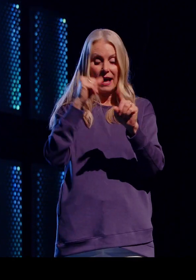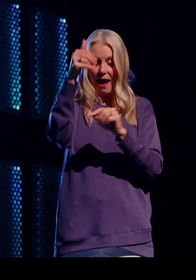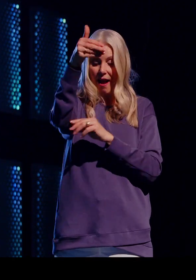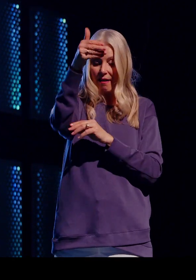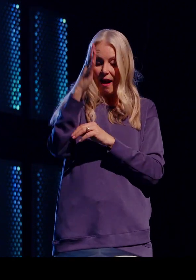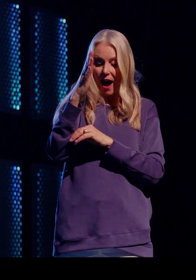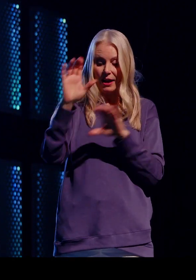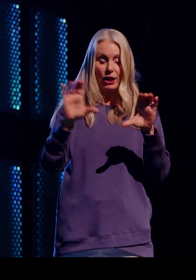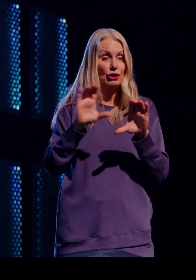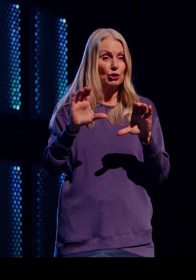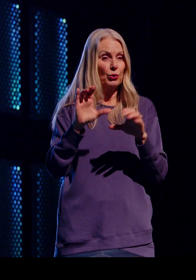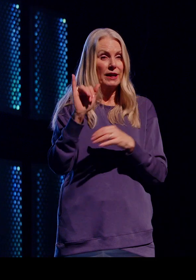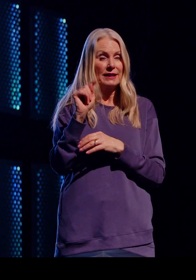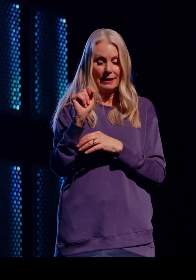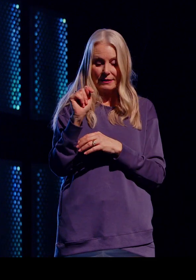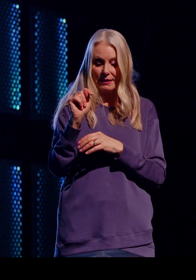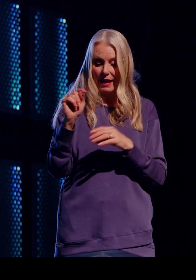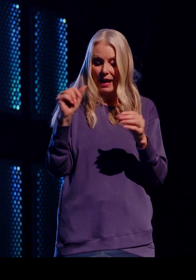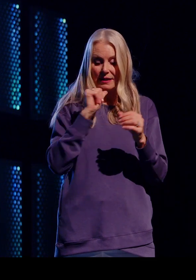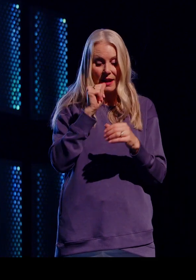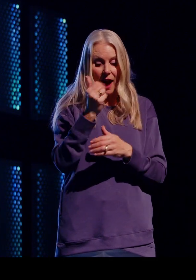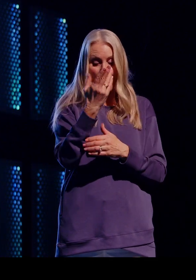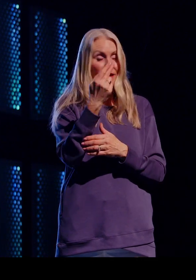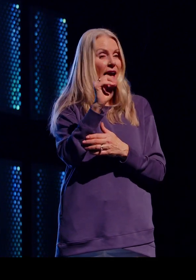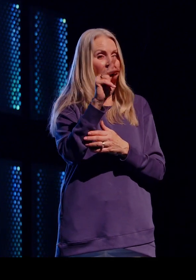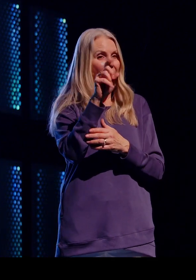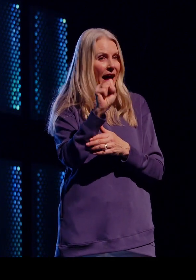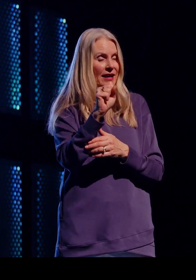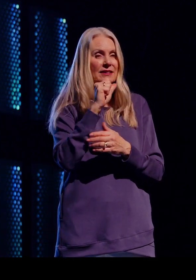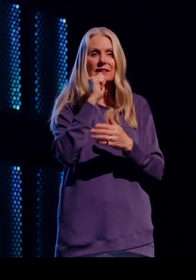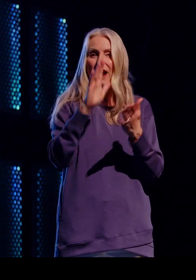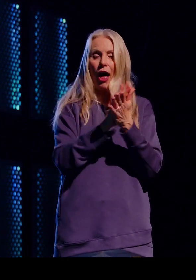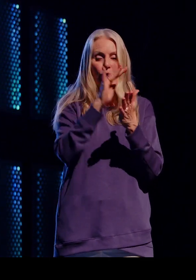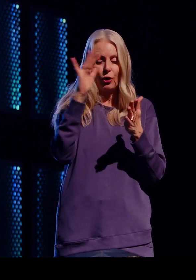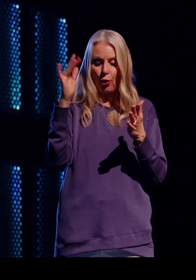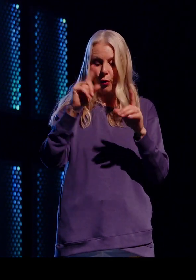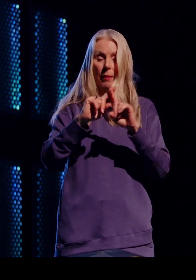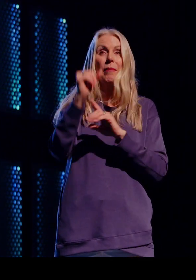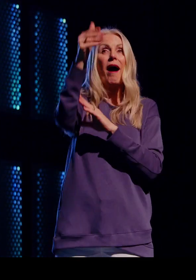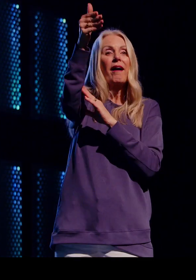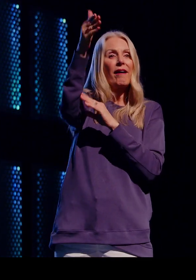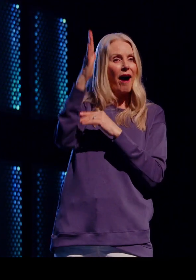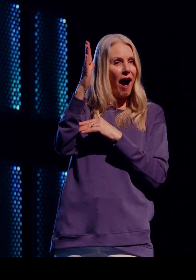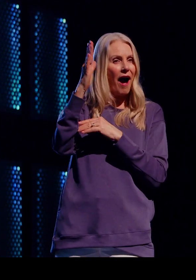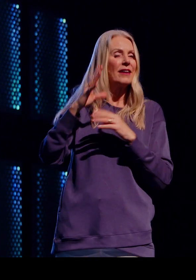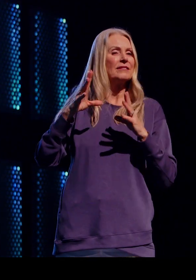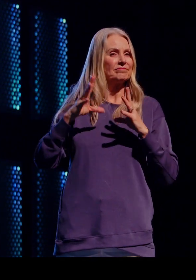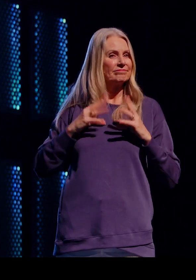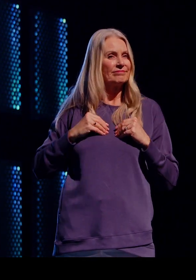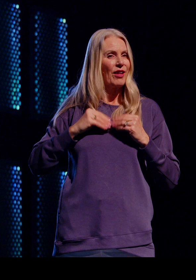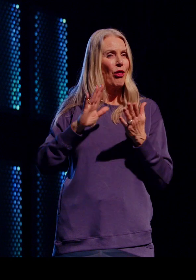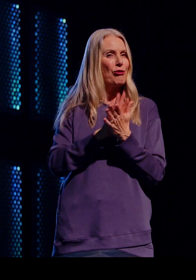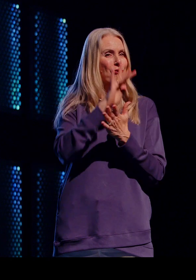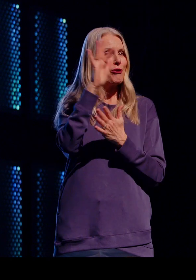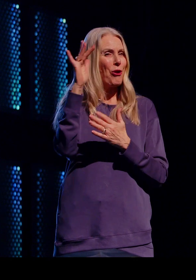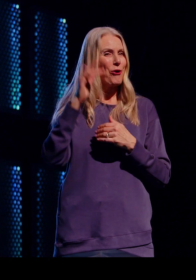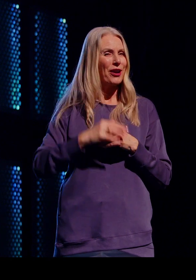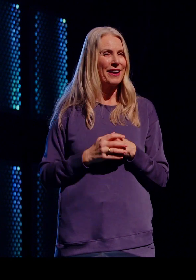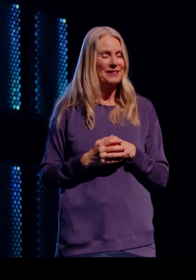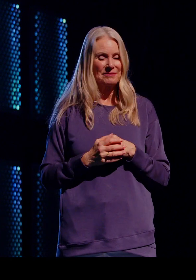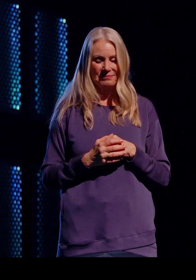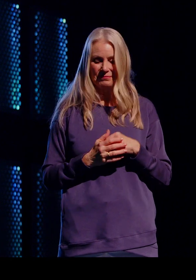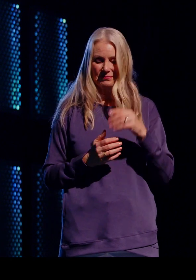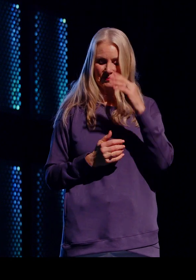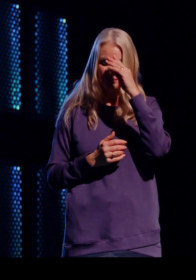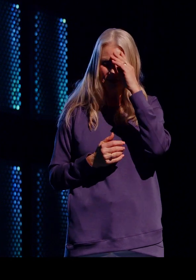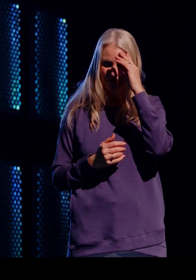it. Not hands takes the glory, not the Grove takes the glory, but God takes the glory. You understand what I'm saying?